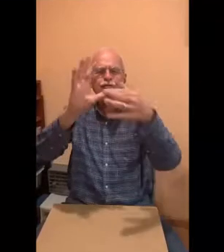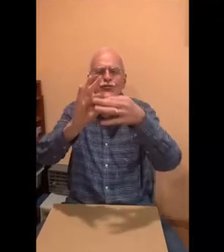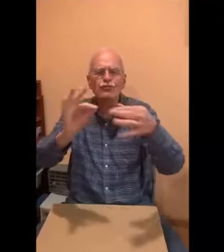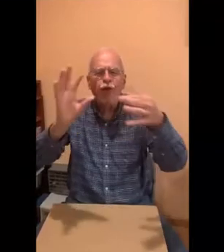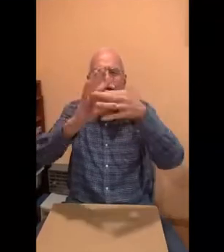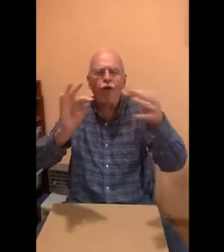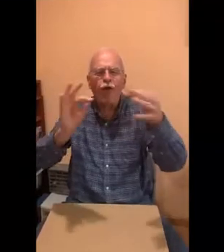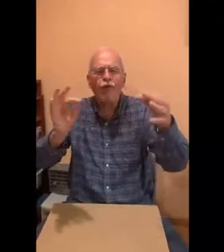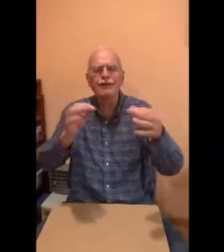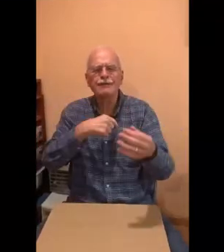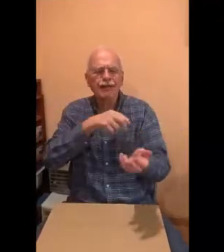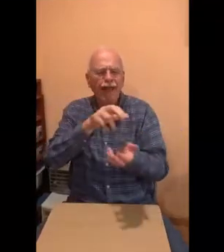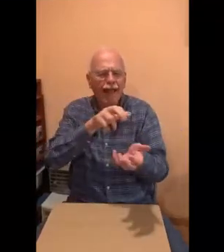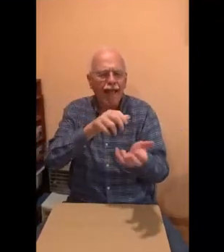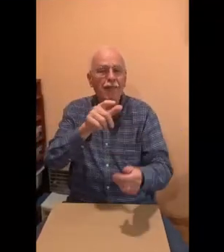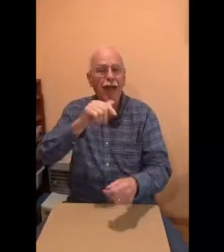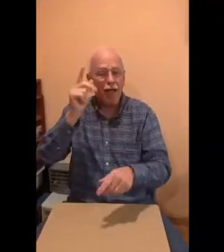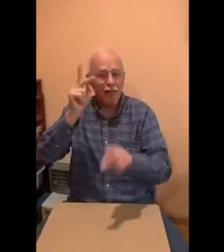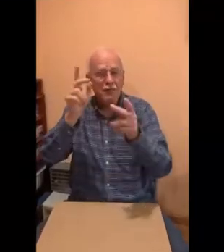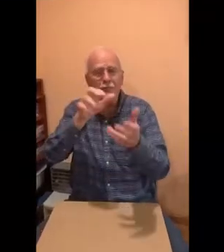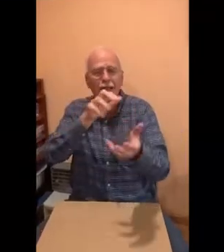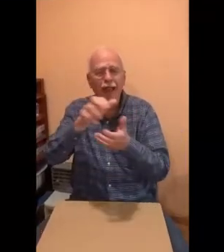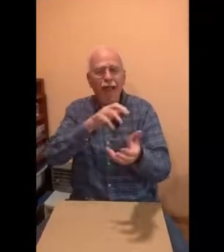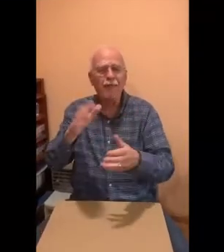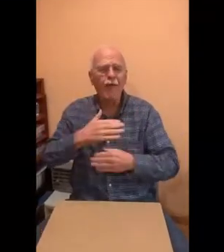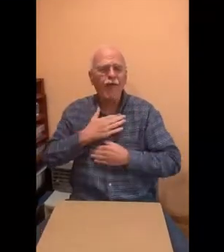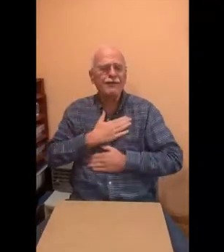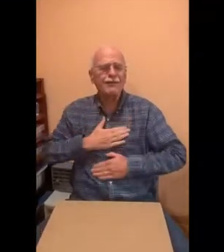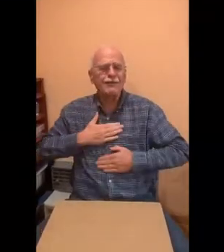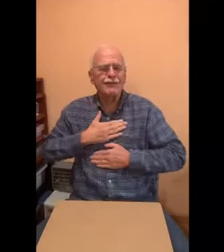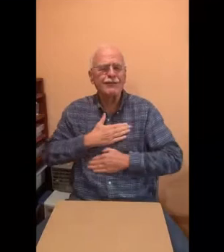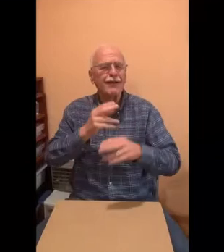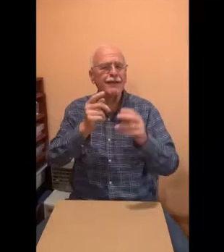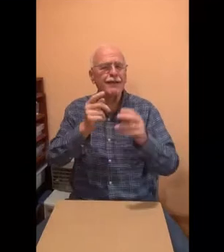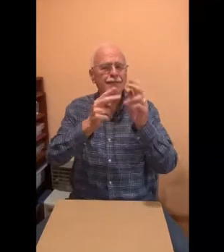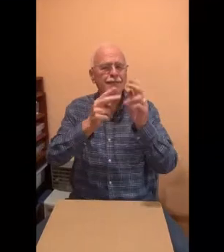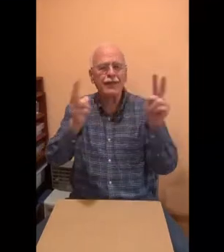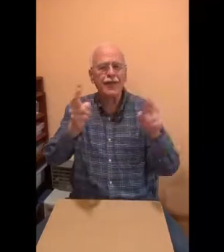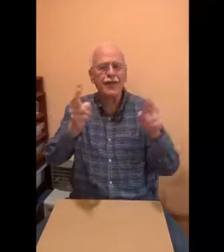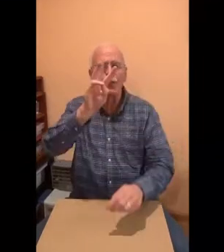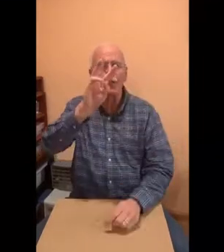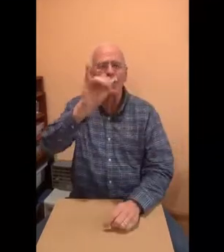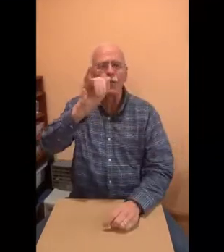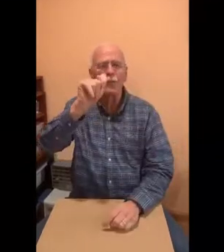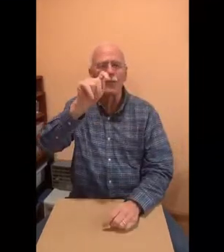many jokes and stories. I would laugh and he would make other people laugh.